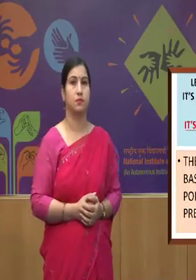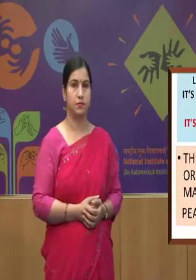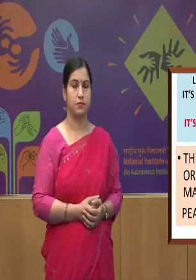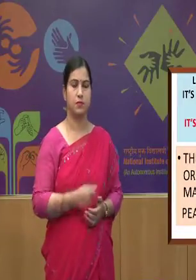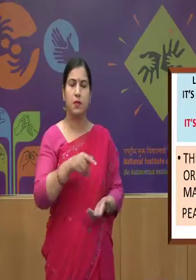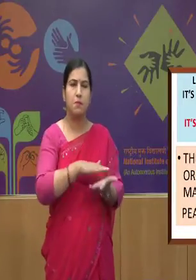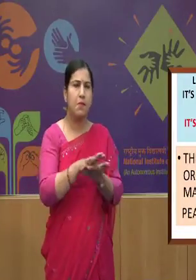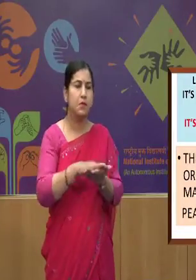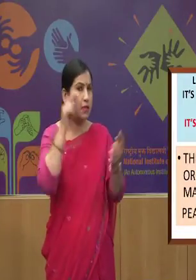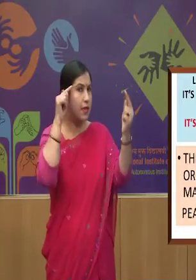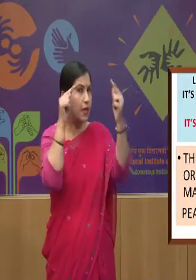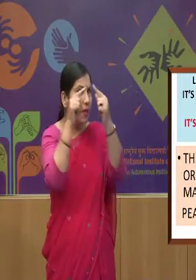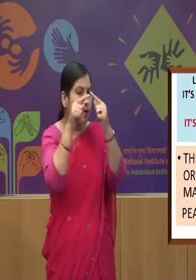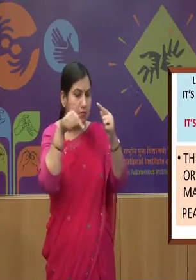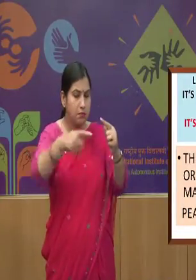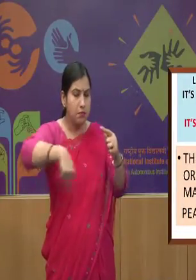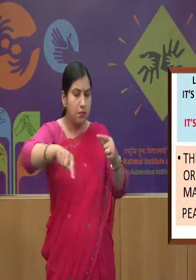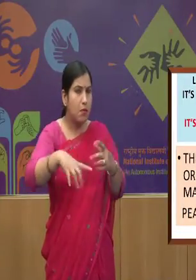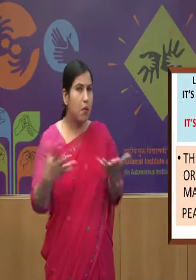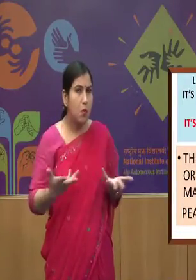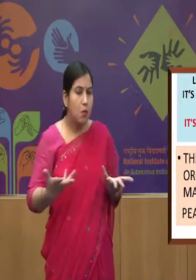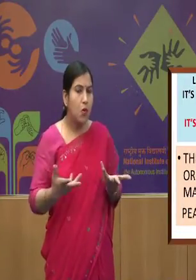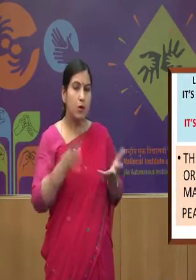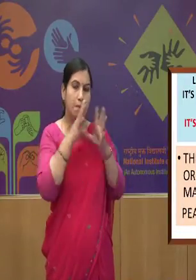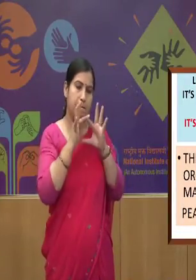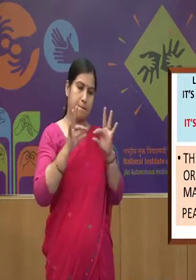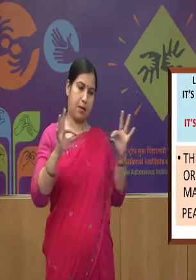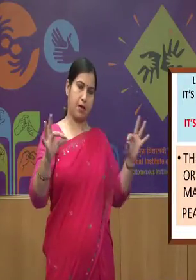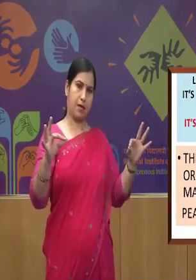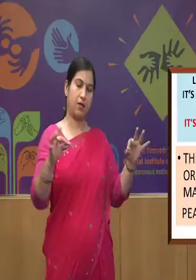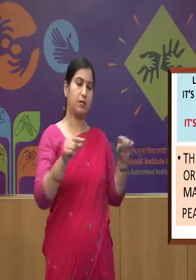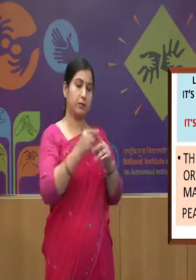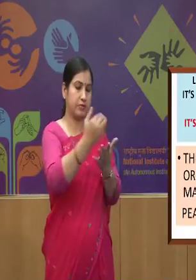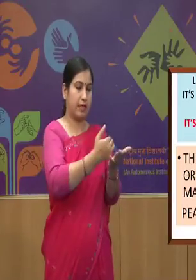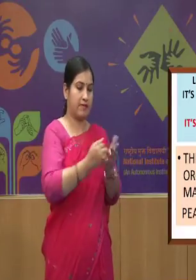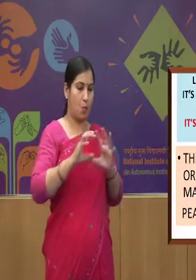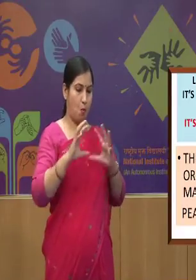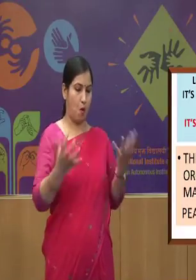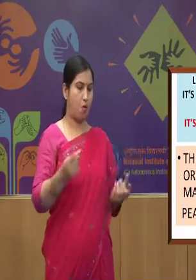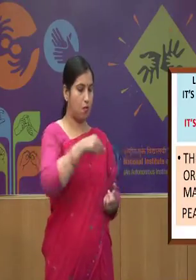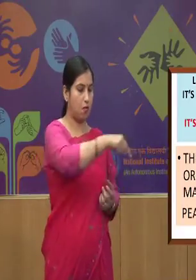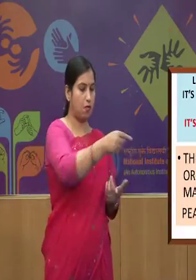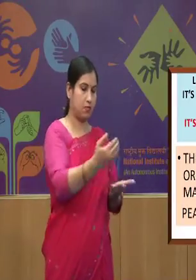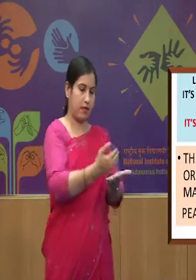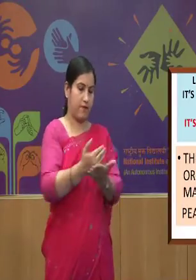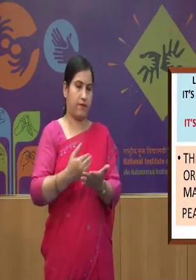The basic goal of this body was to maintain peace and security in the world and